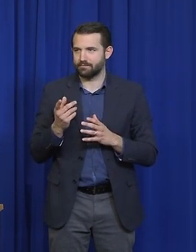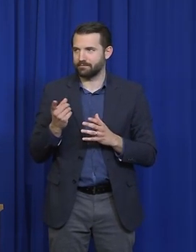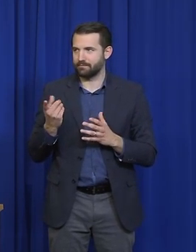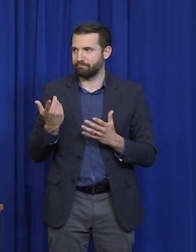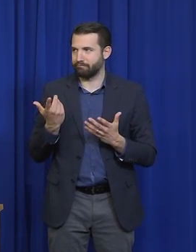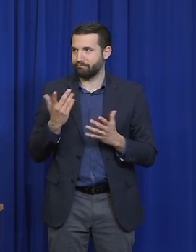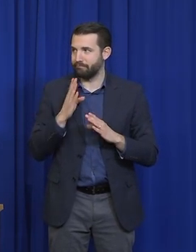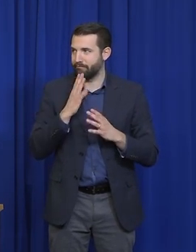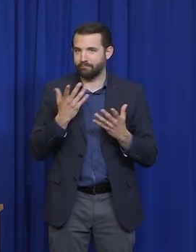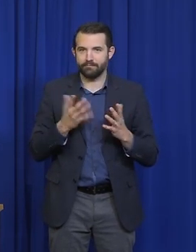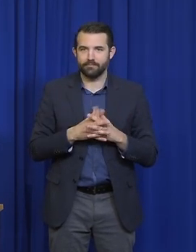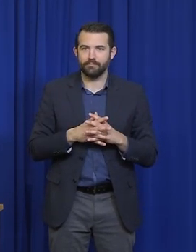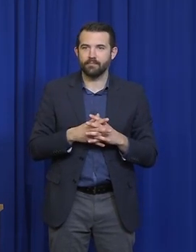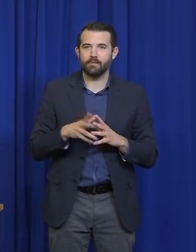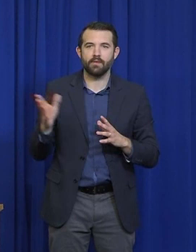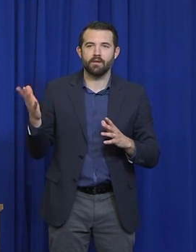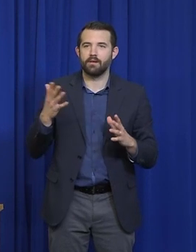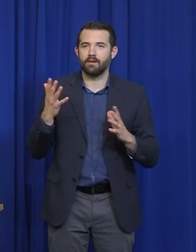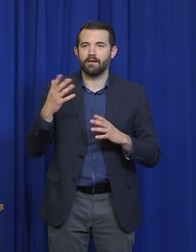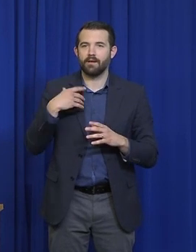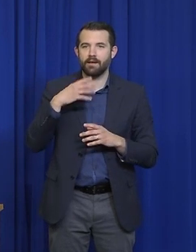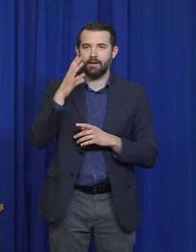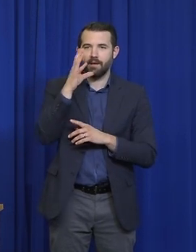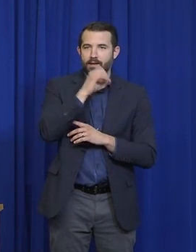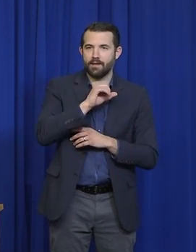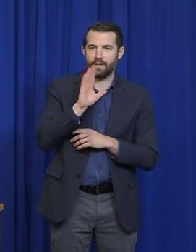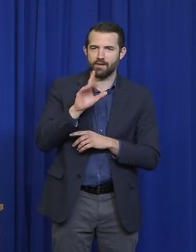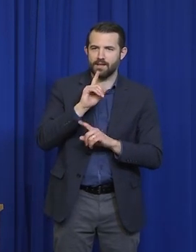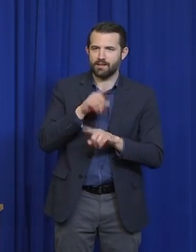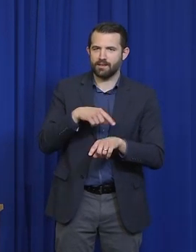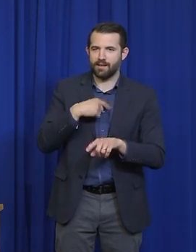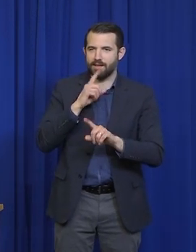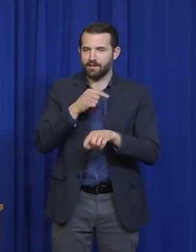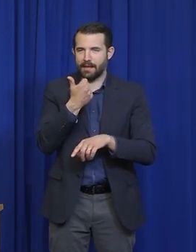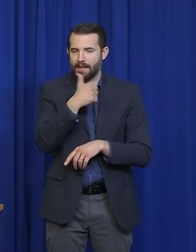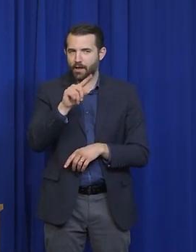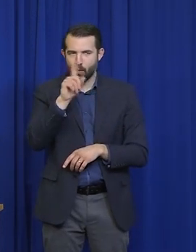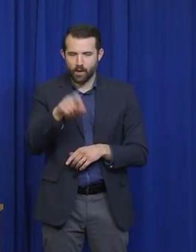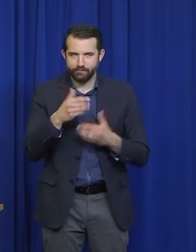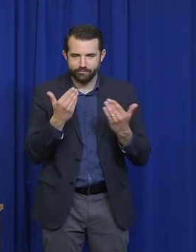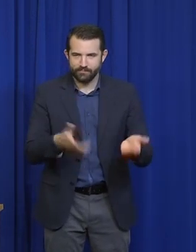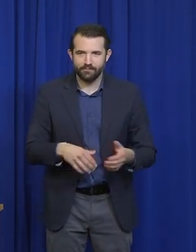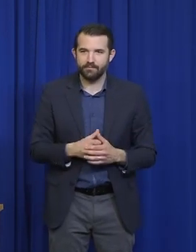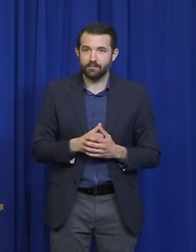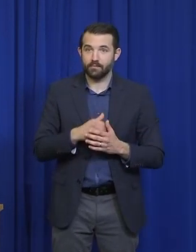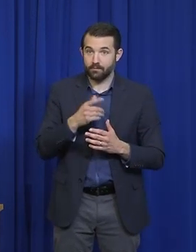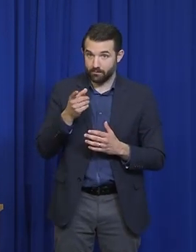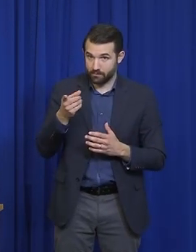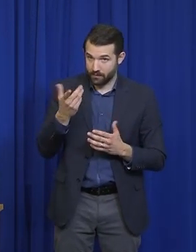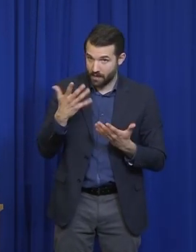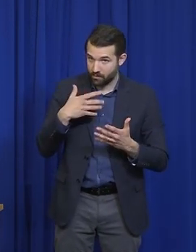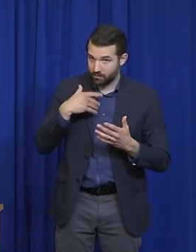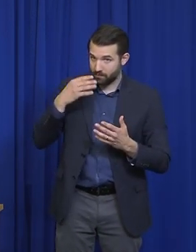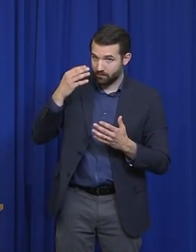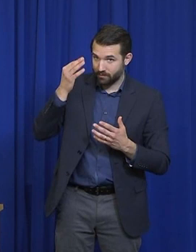you asked me hey Winkle she know